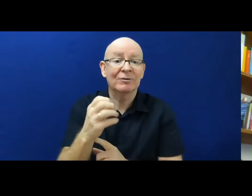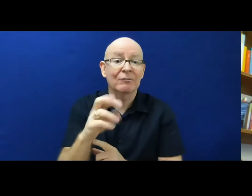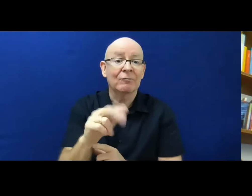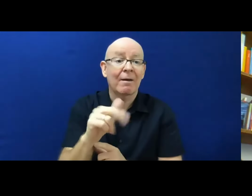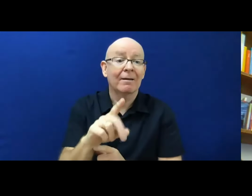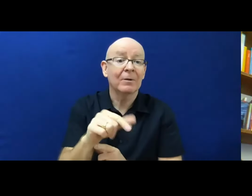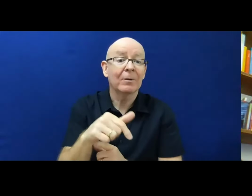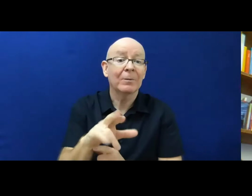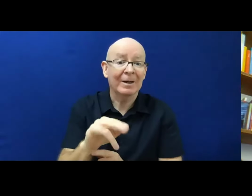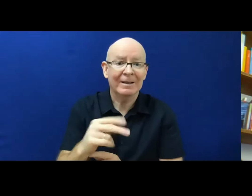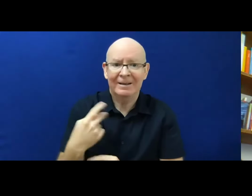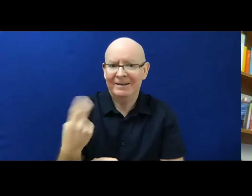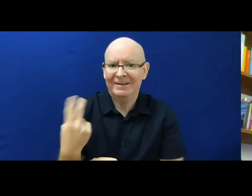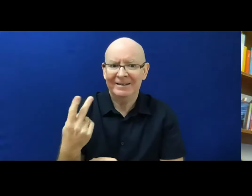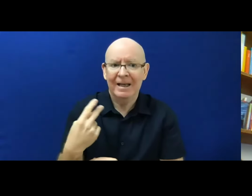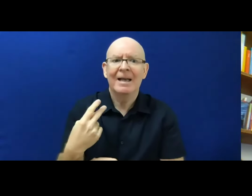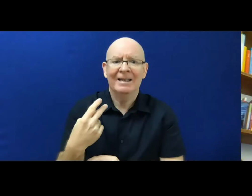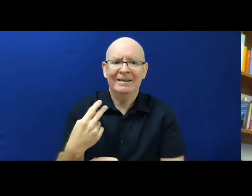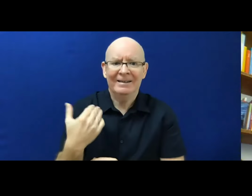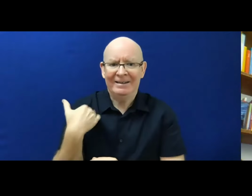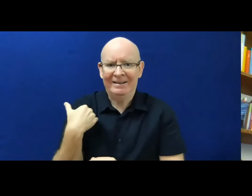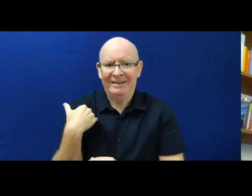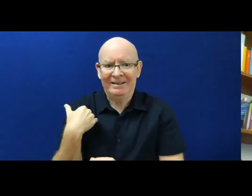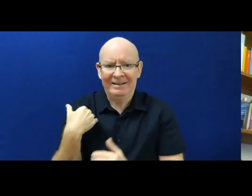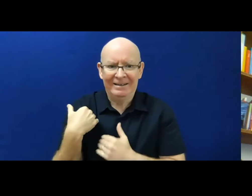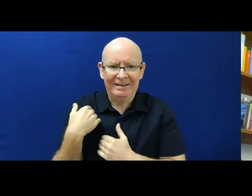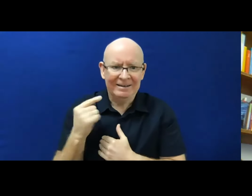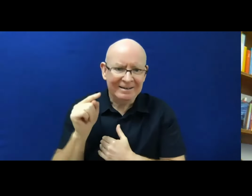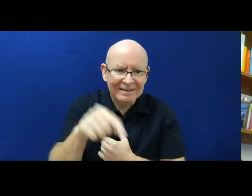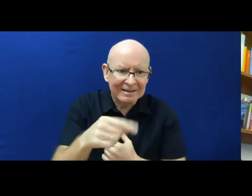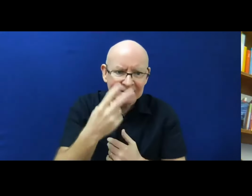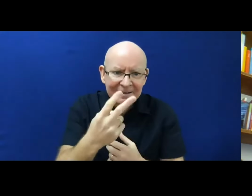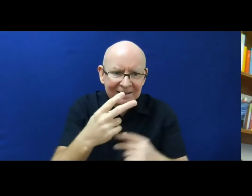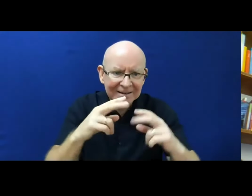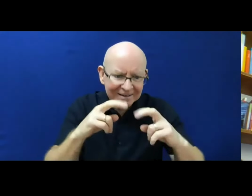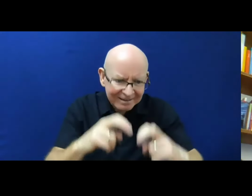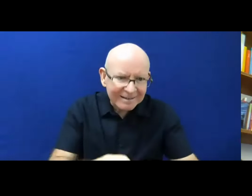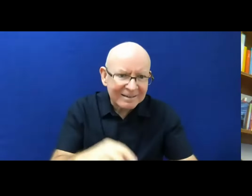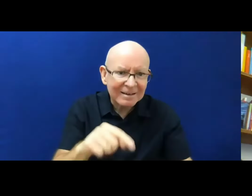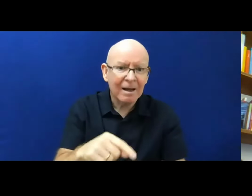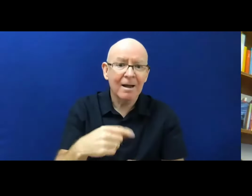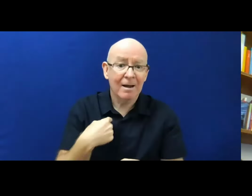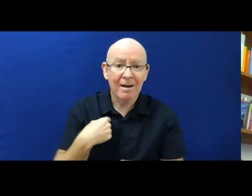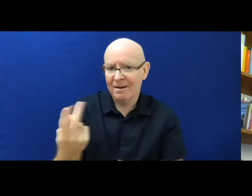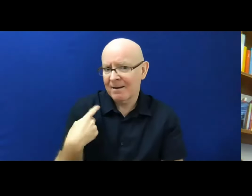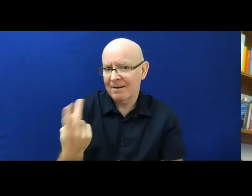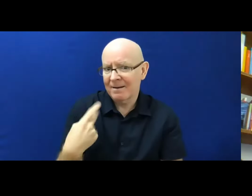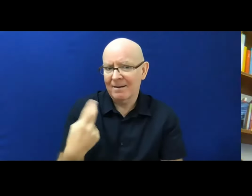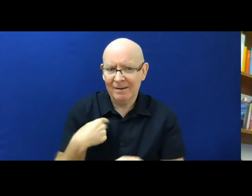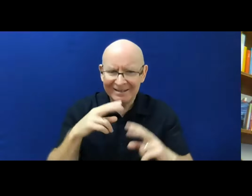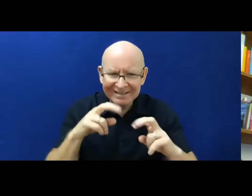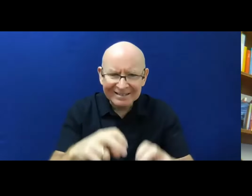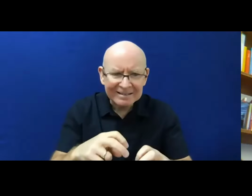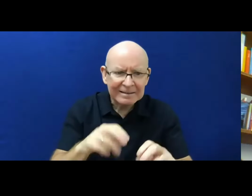their implementation in the context of disability. And we could produce evidence-based findings saying that